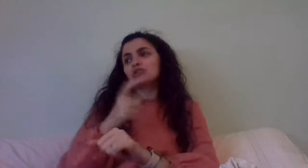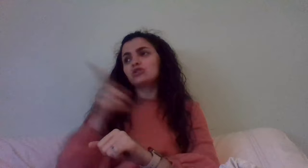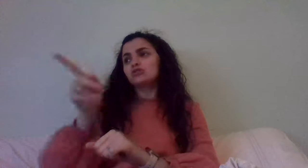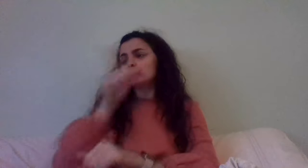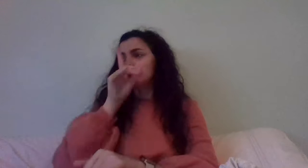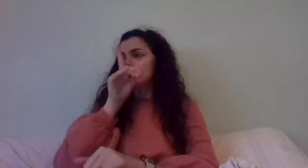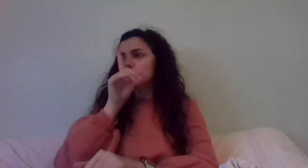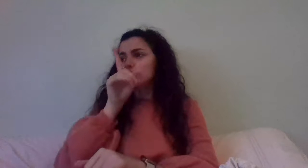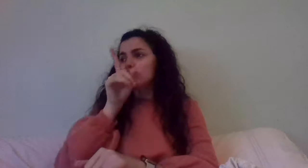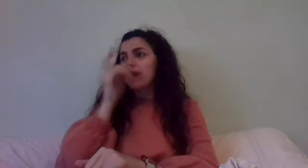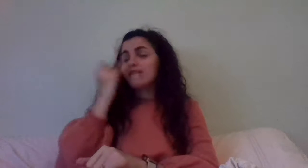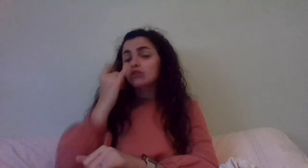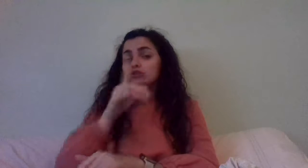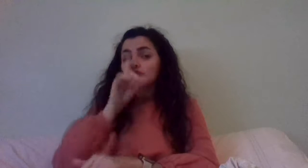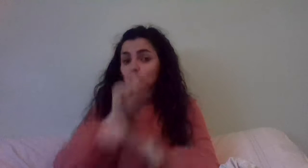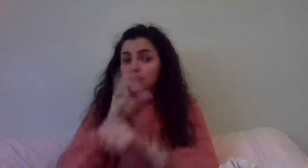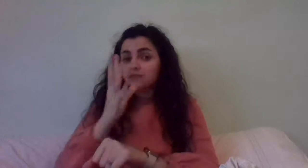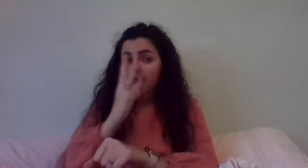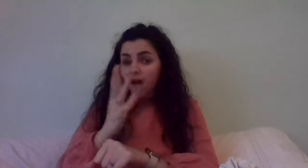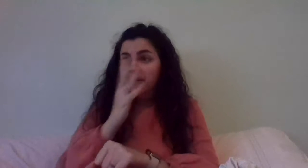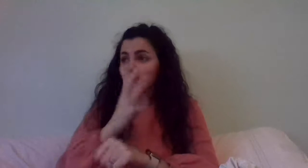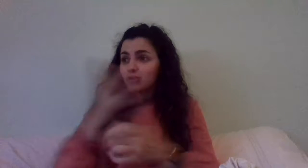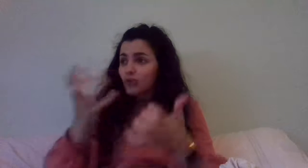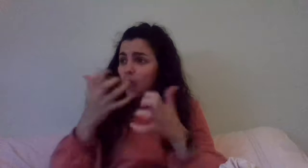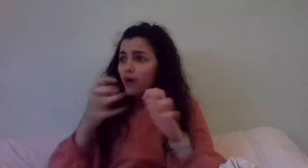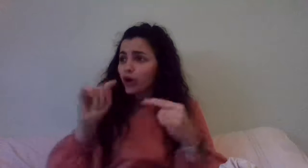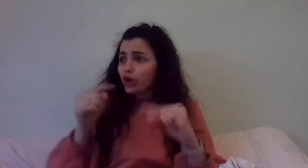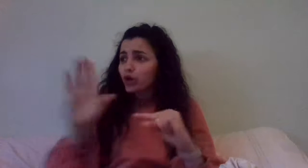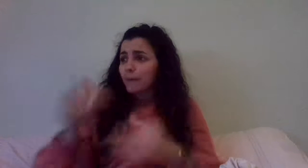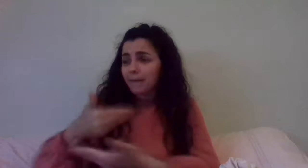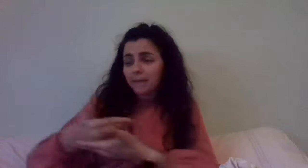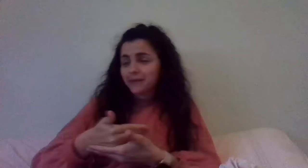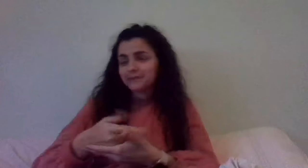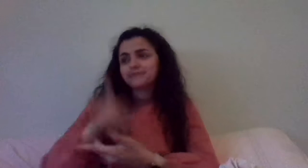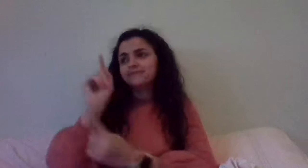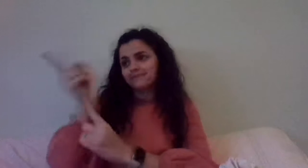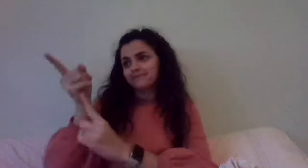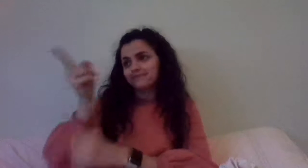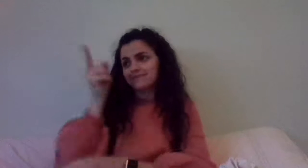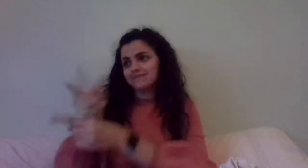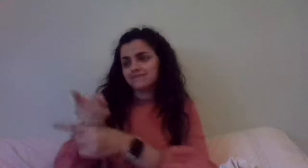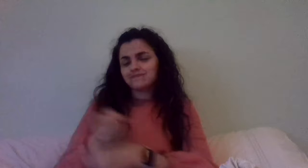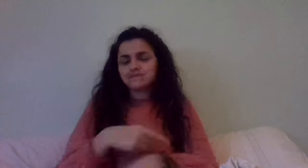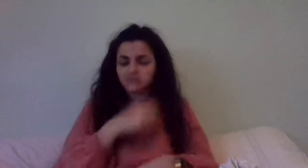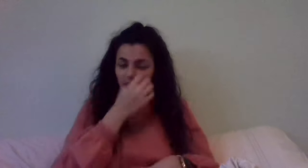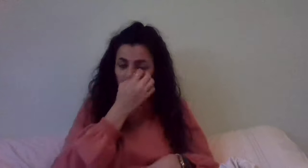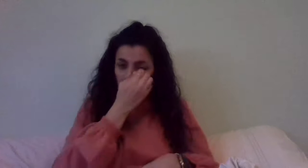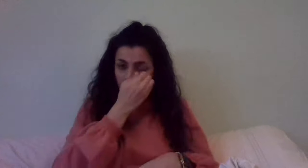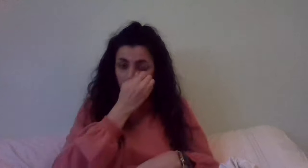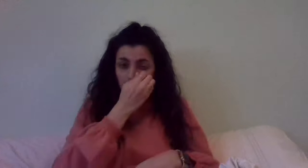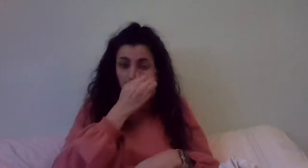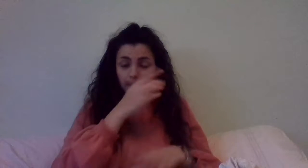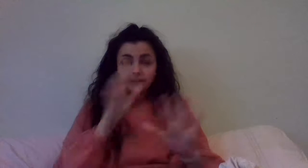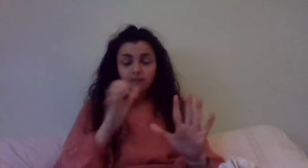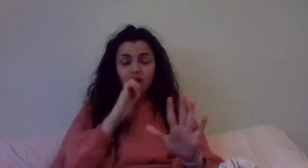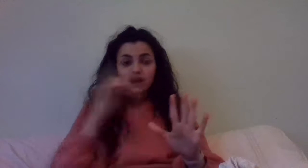half. Anyway, this is not always seen by Lawrence as